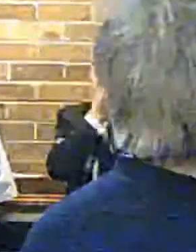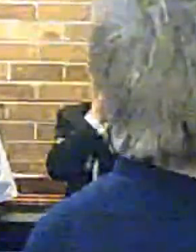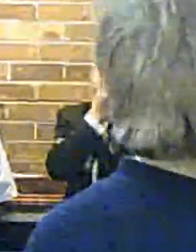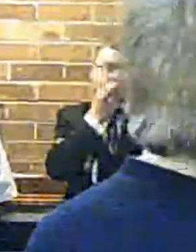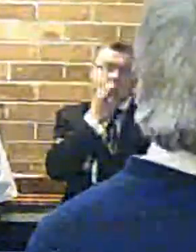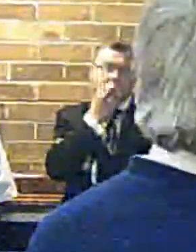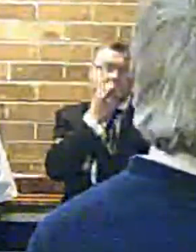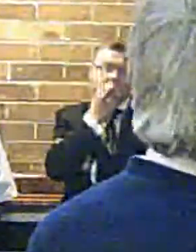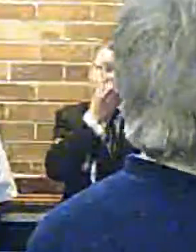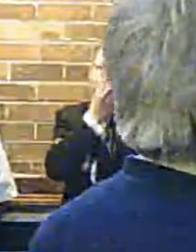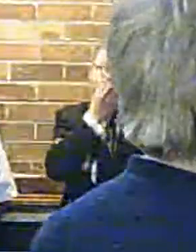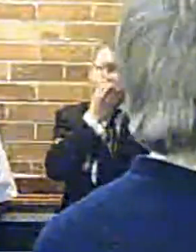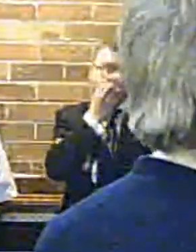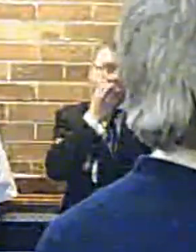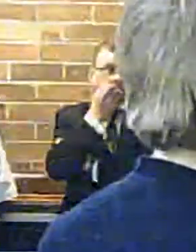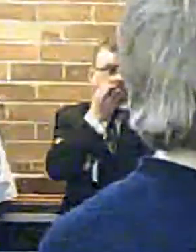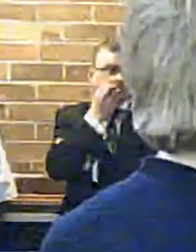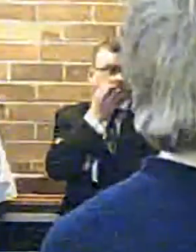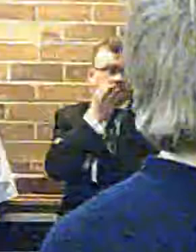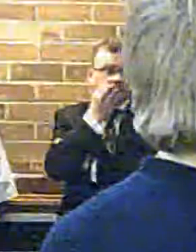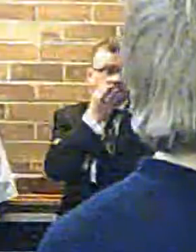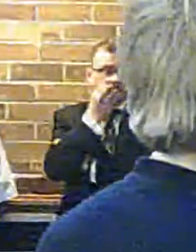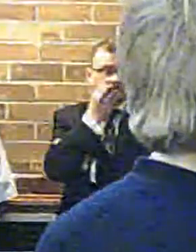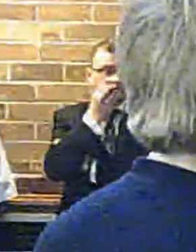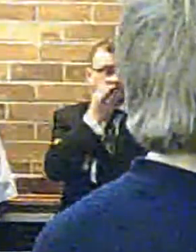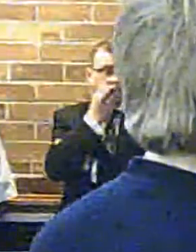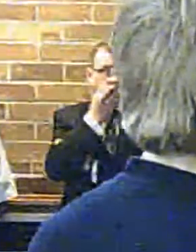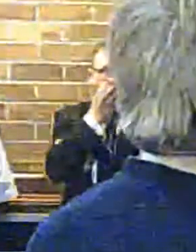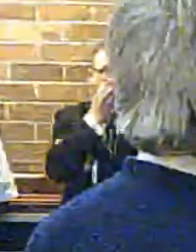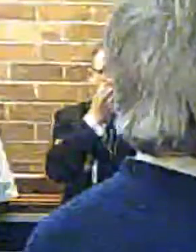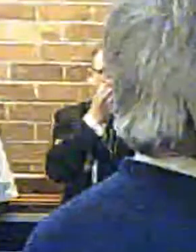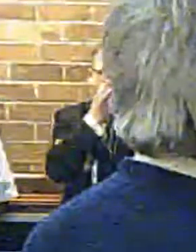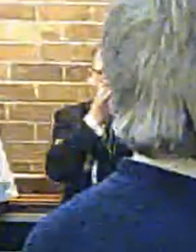be from Upton with the closure of West Kirby.